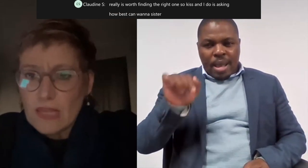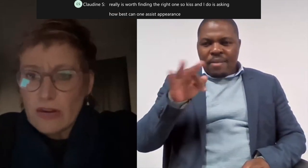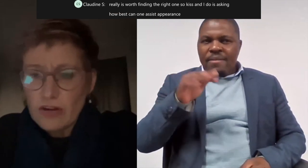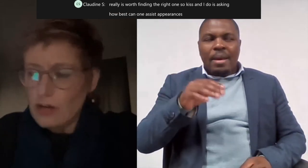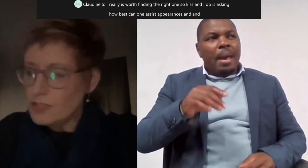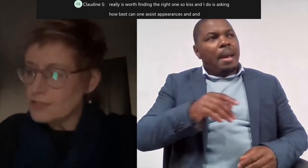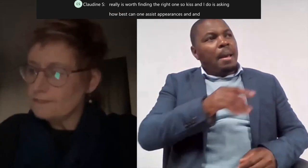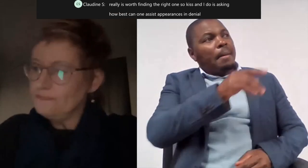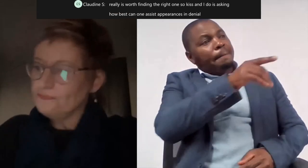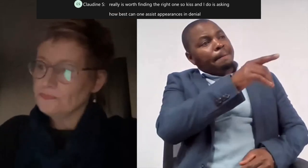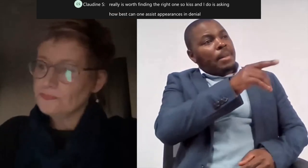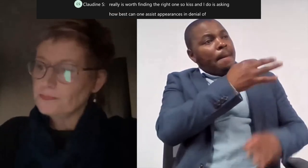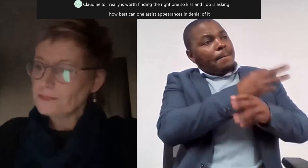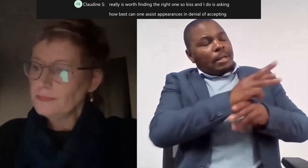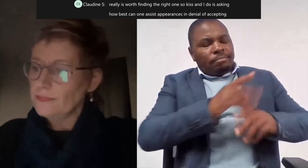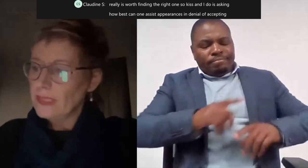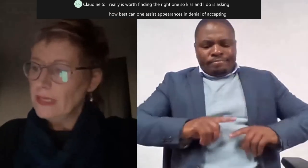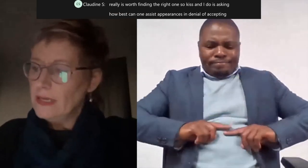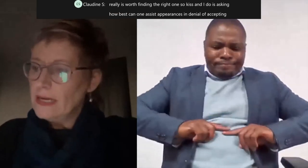of accepting the hearing loss?